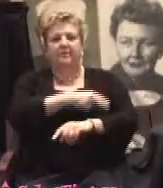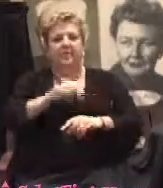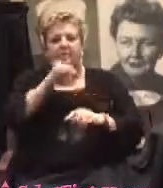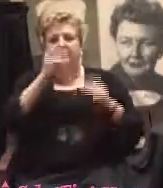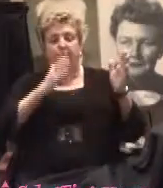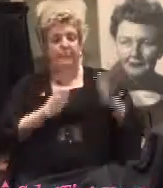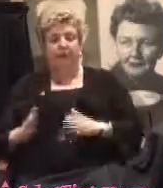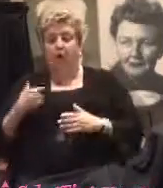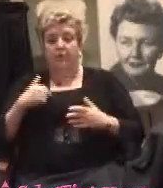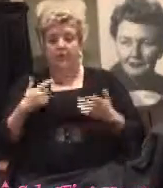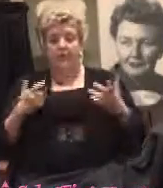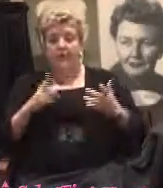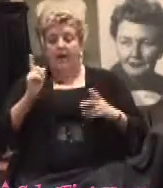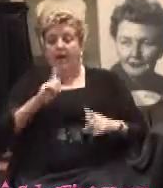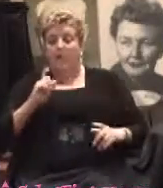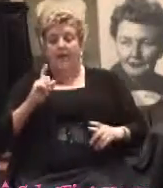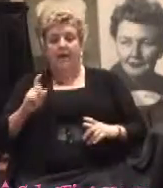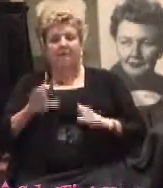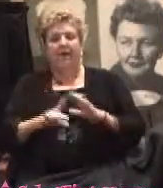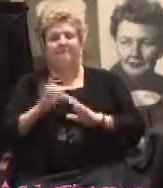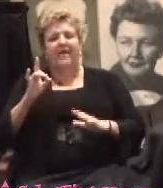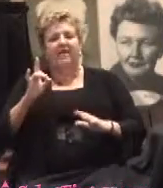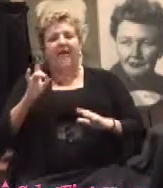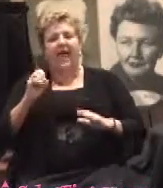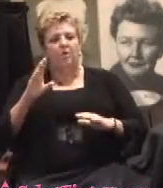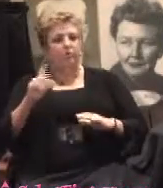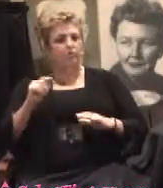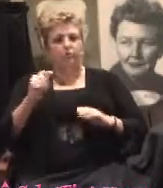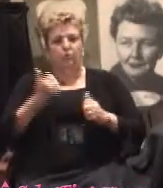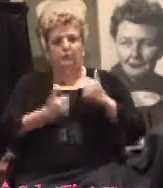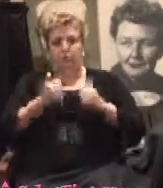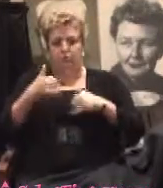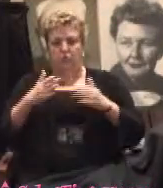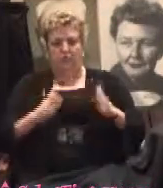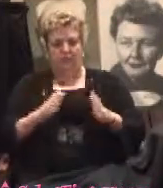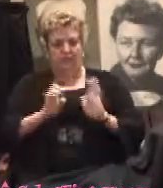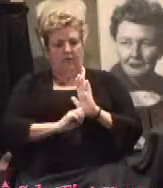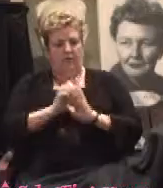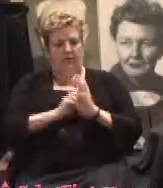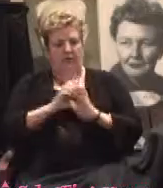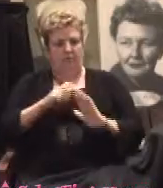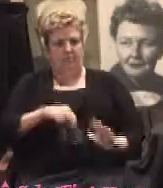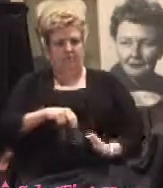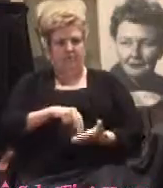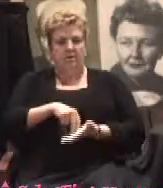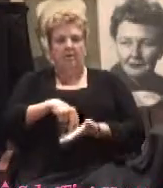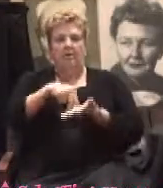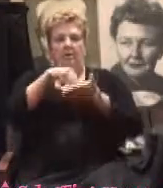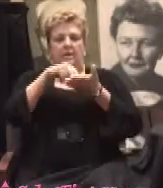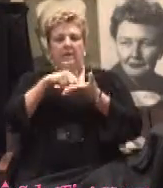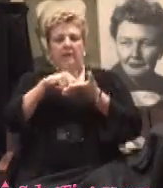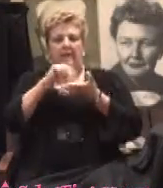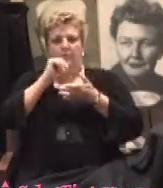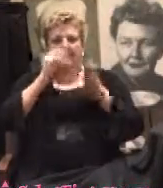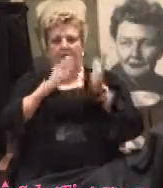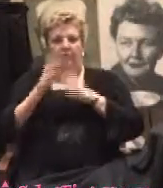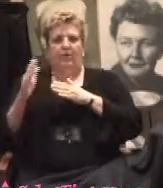I went up and found out the room, and I went up in the elevator and I was looking at the room numbers and I wasn't preparing myself. I wasn't thinking. And I turned into the room and